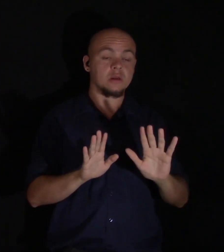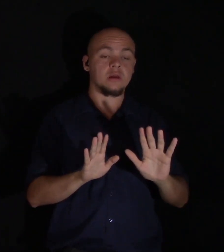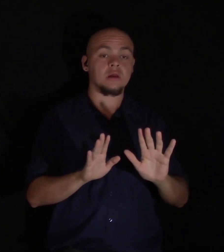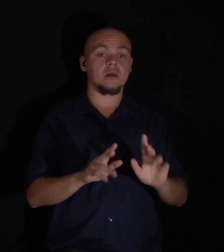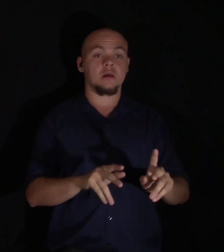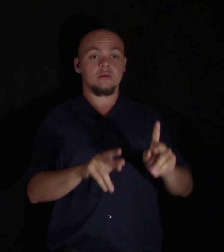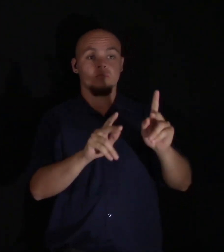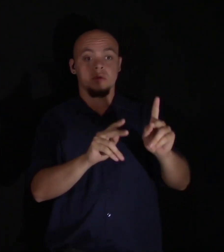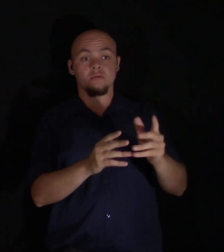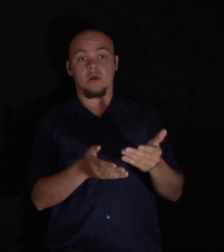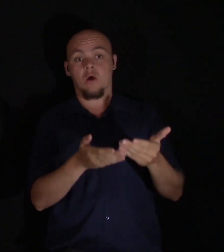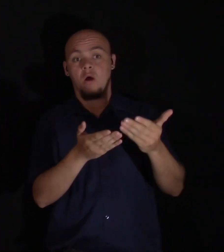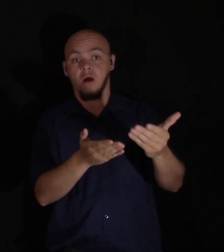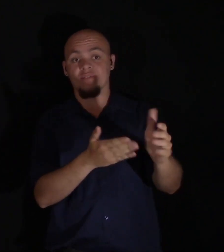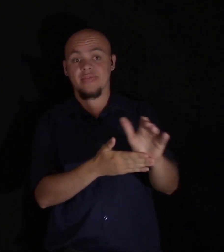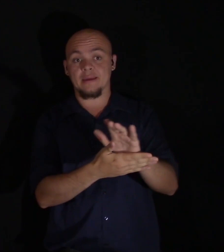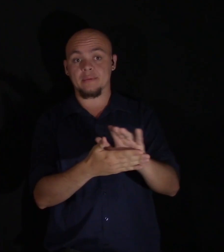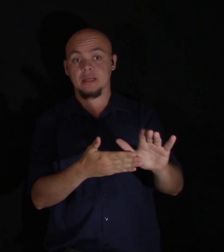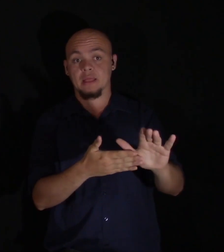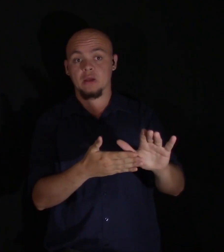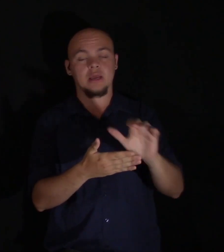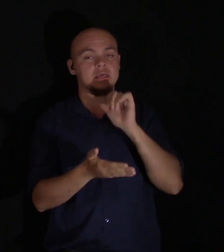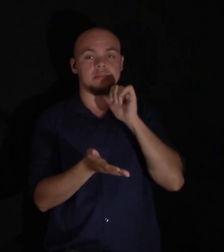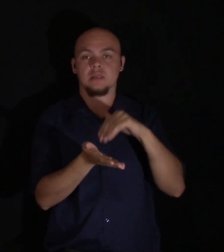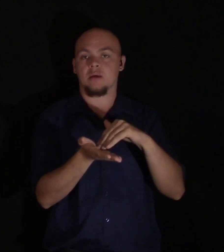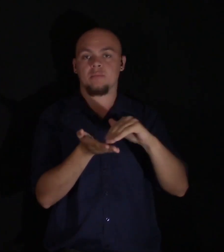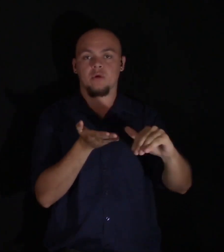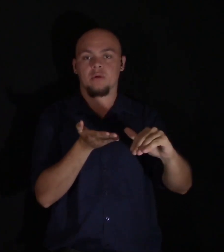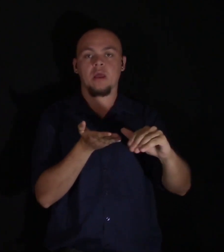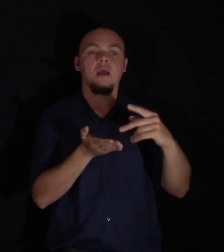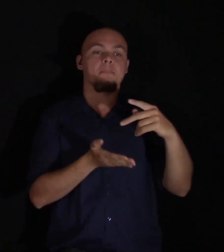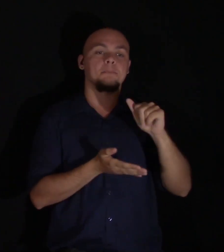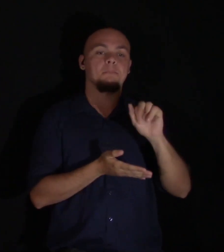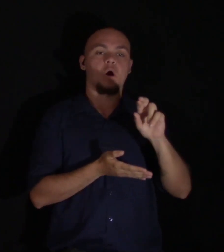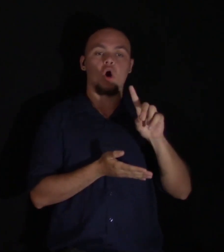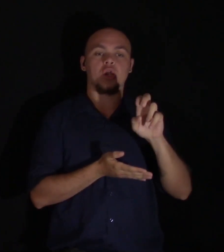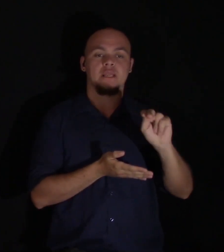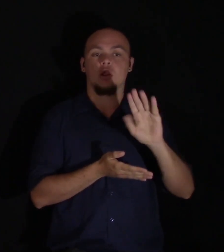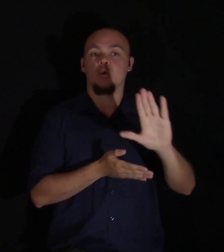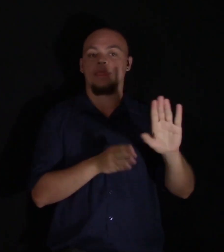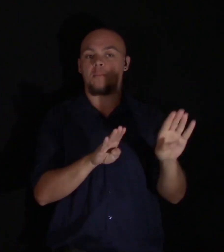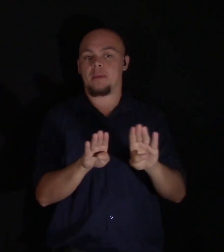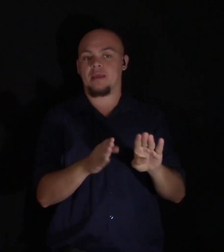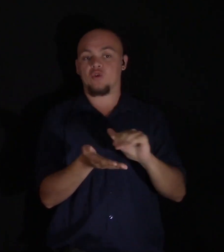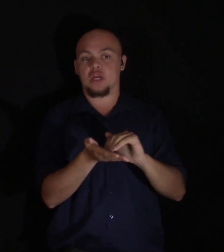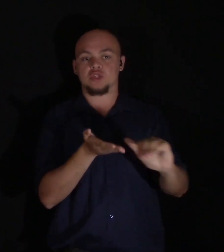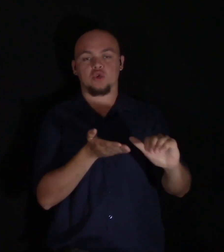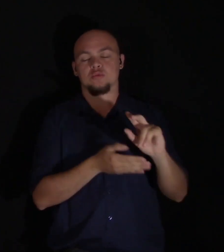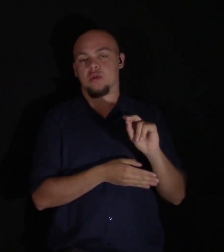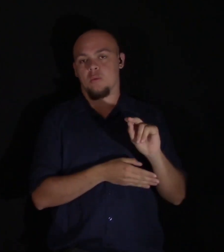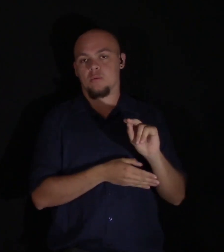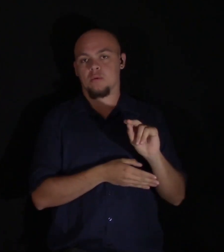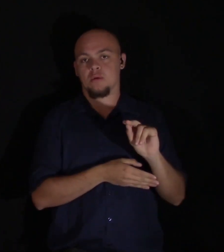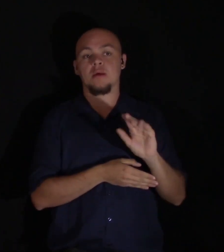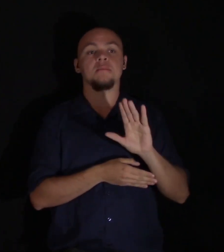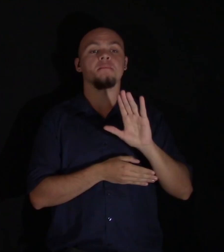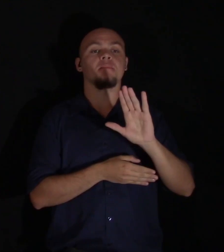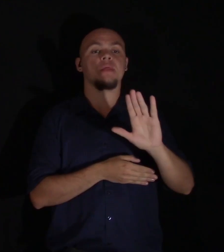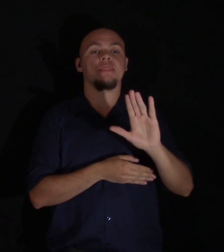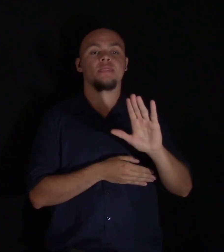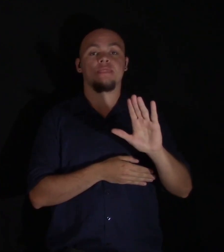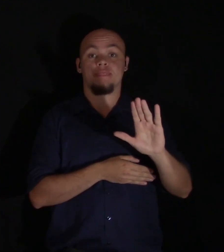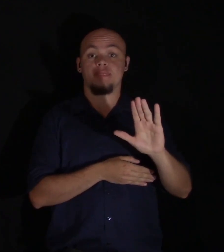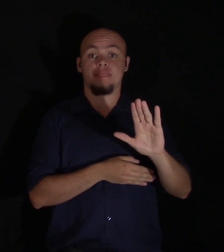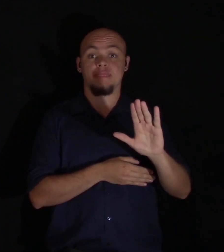clear conscience is not a pardon or a way to excuse their behavior. But I refuse to let their